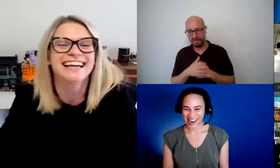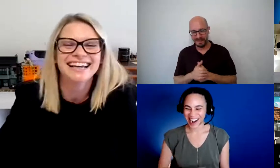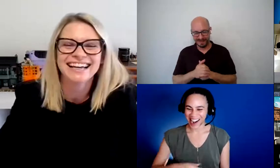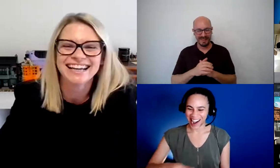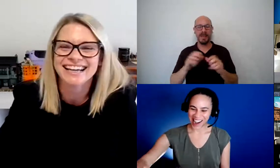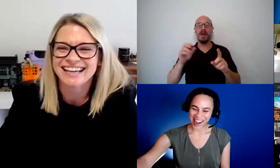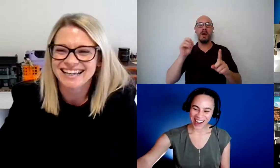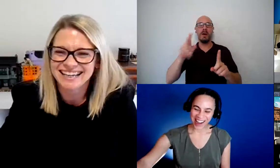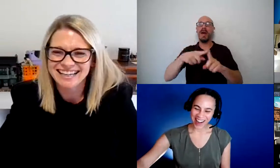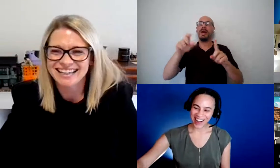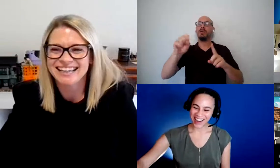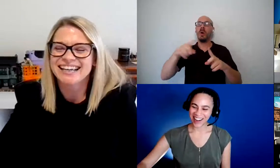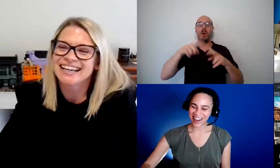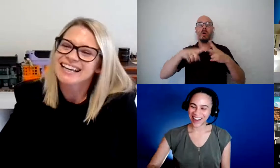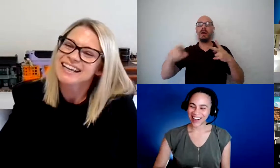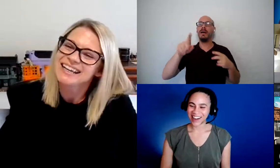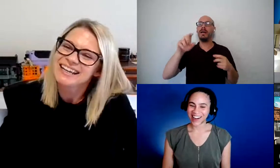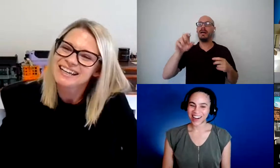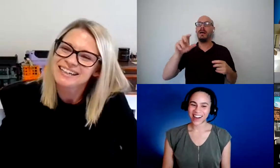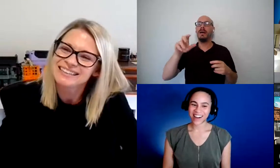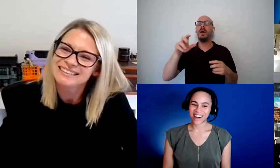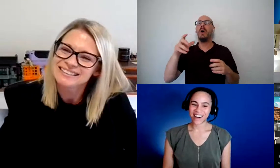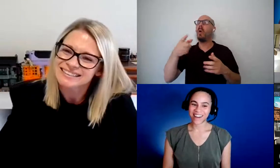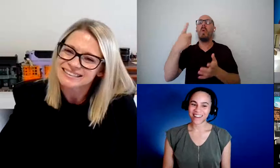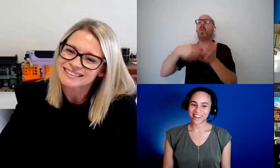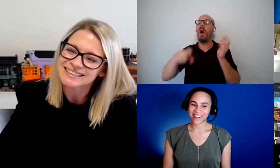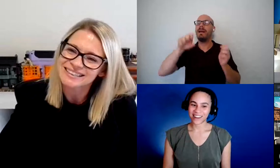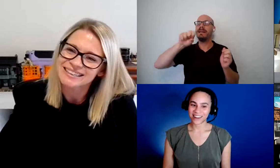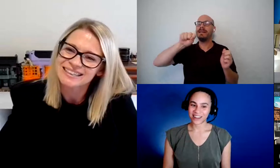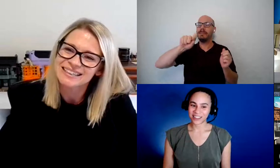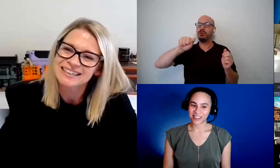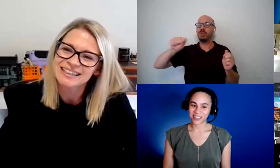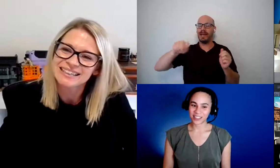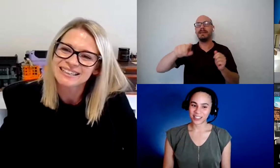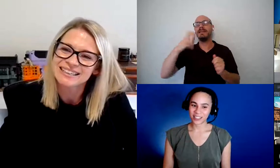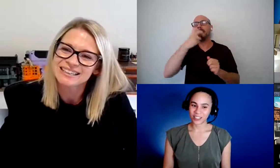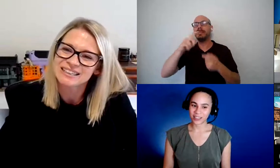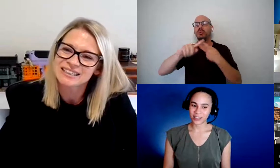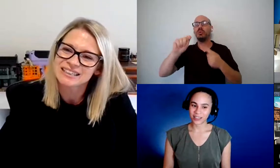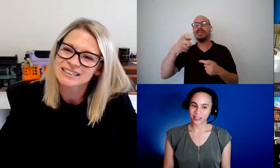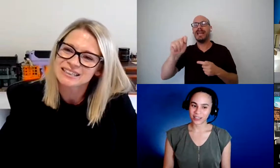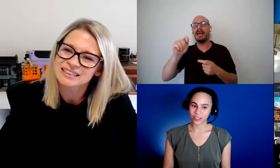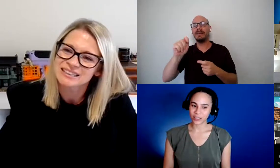What speech to text applications do, would you recommend? Maybe the, the top two or three, if, if you know of any.